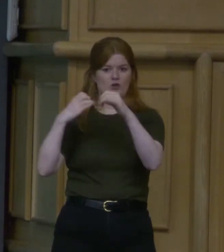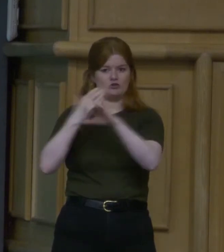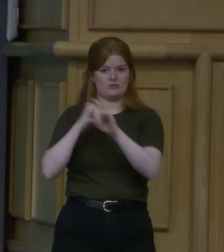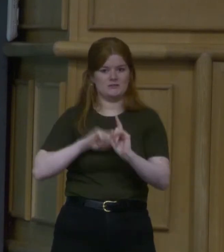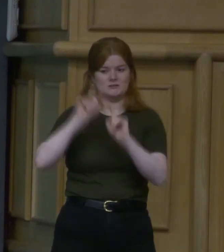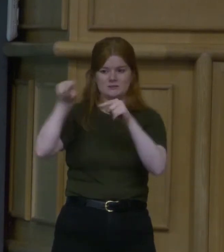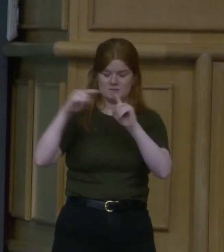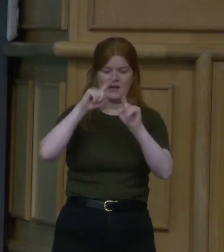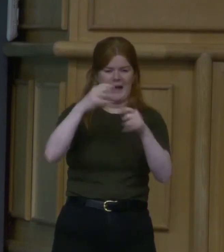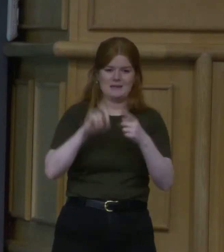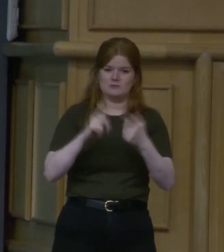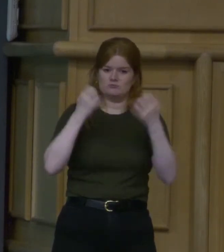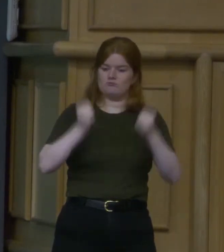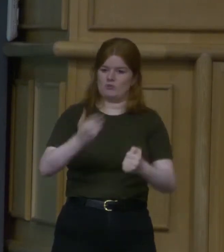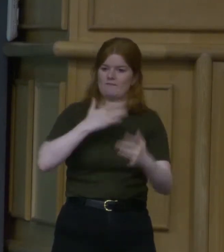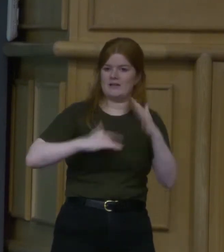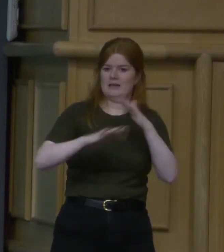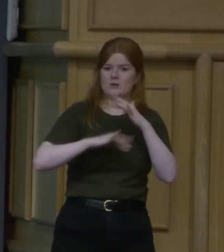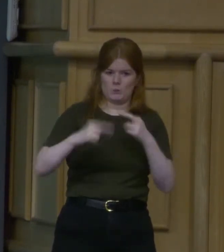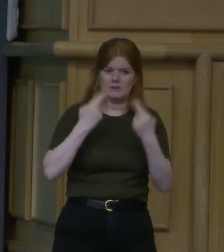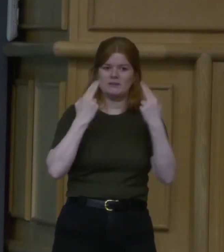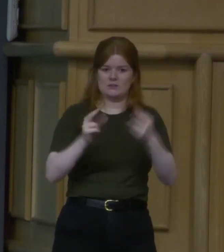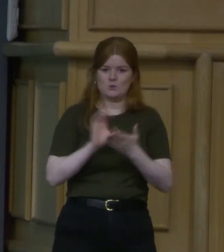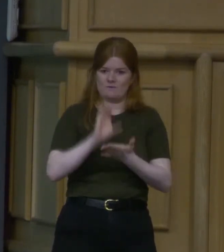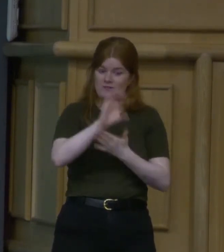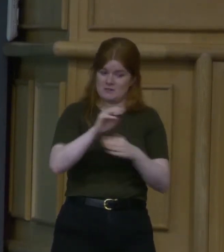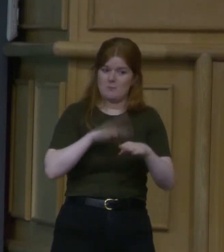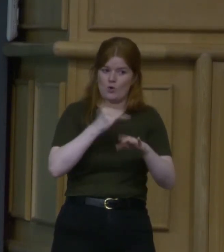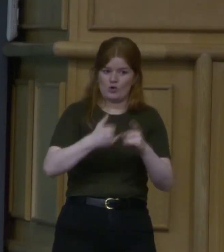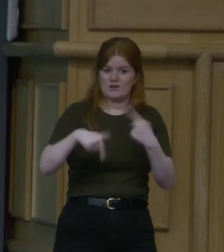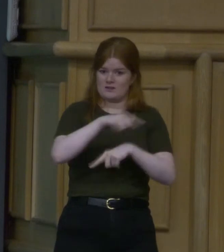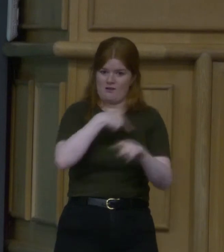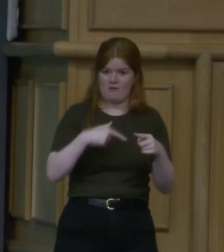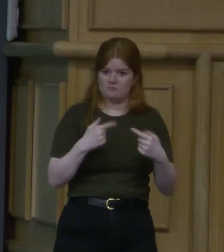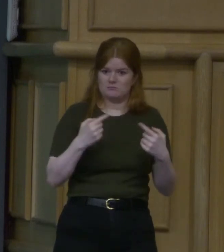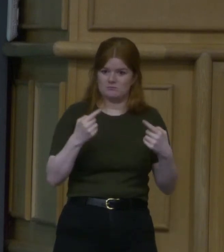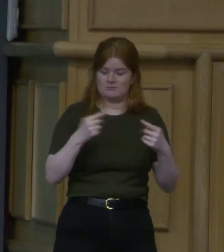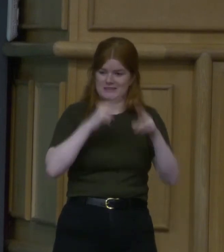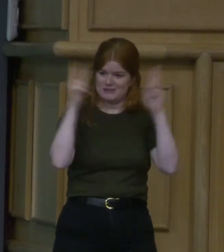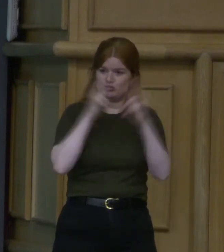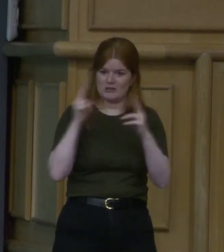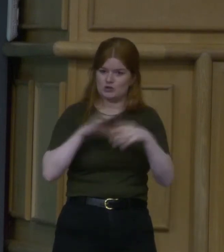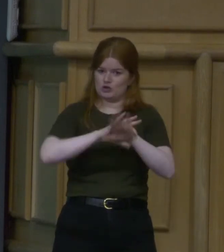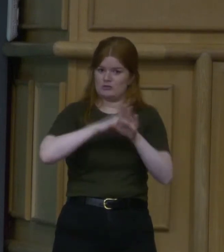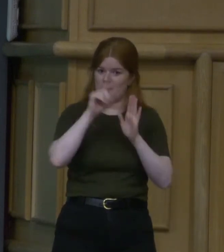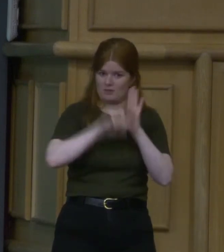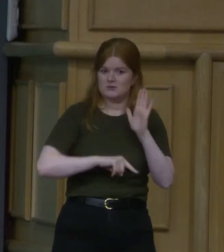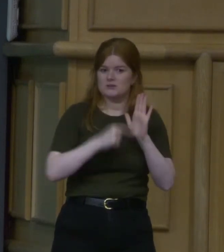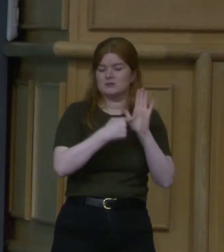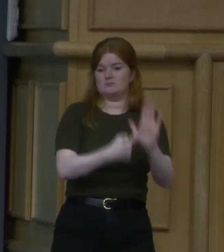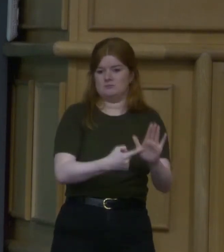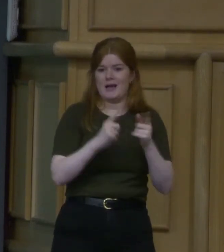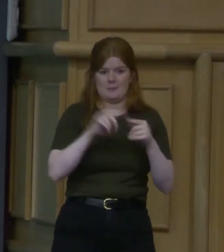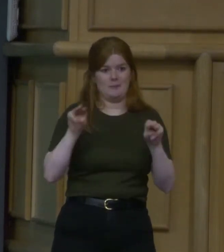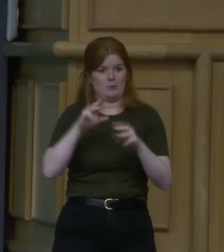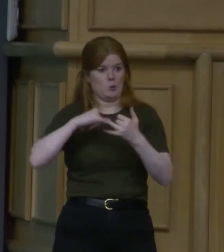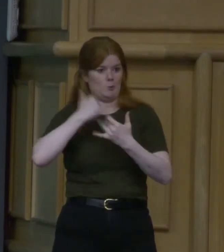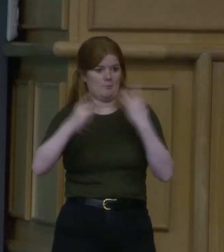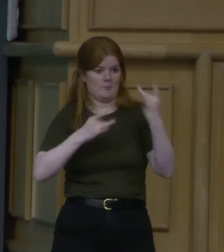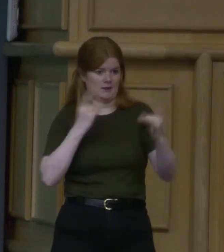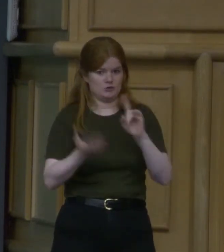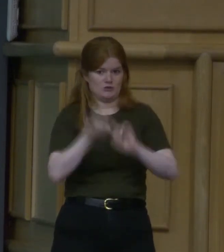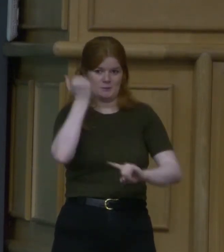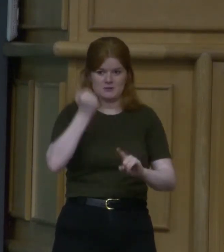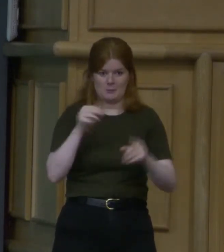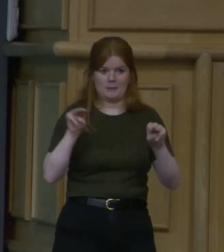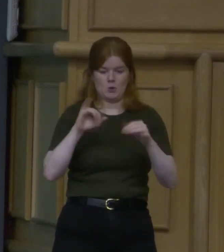sense that we need to invest more in our international security policy and the people who make it possible,